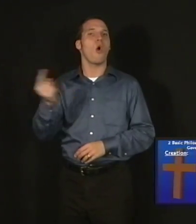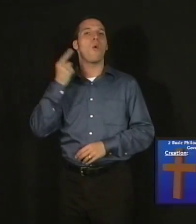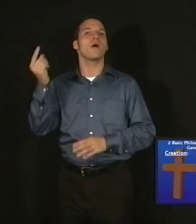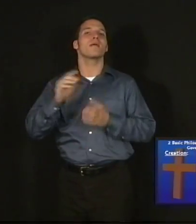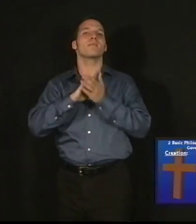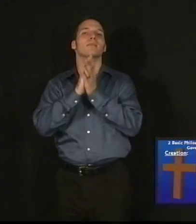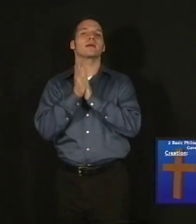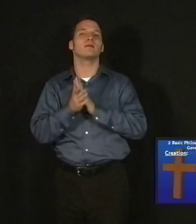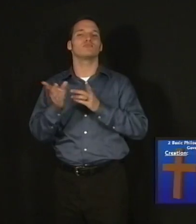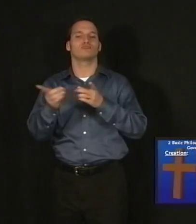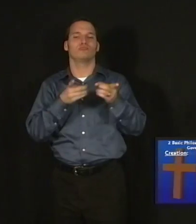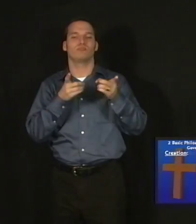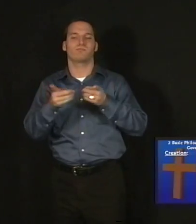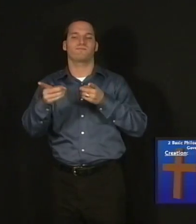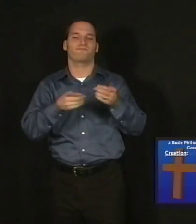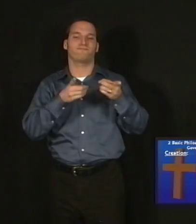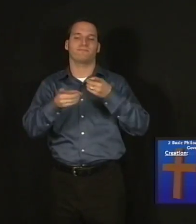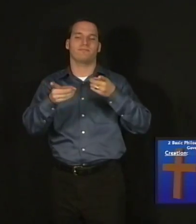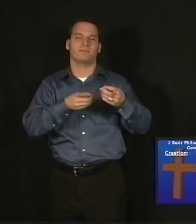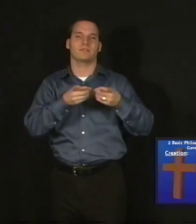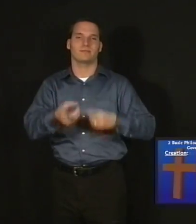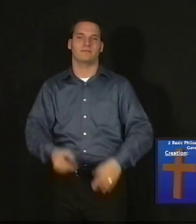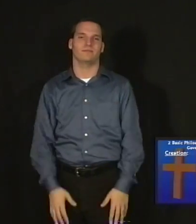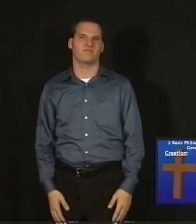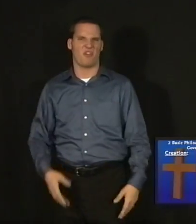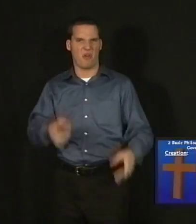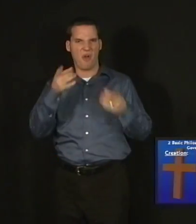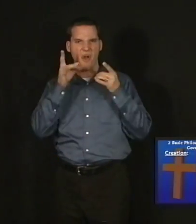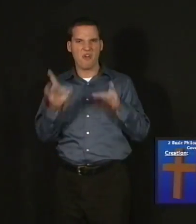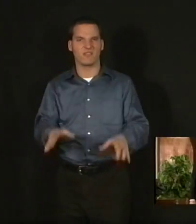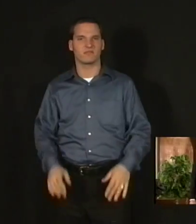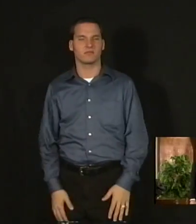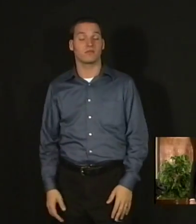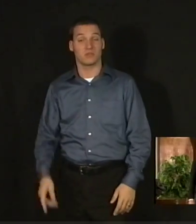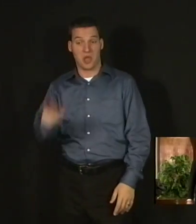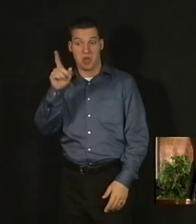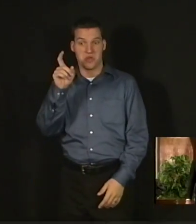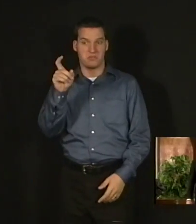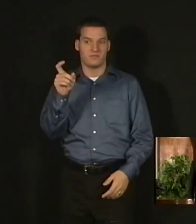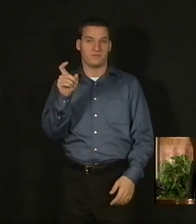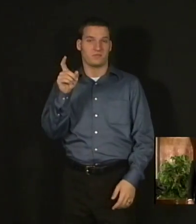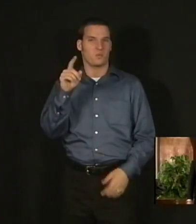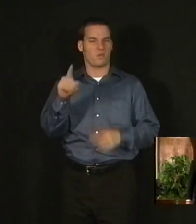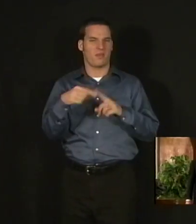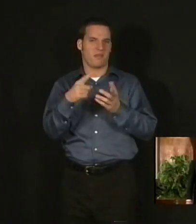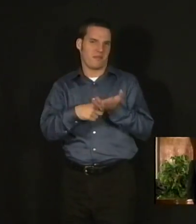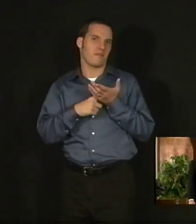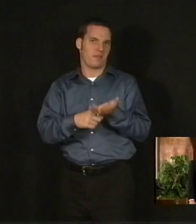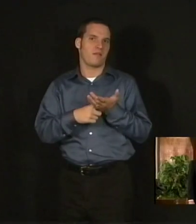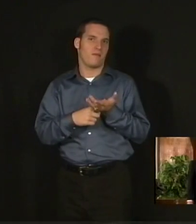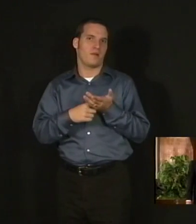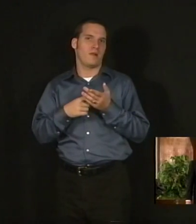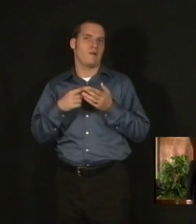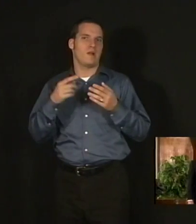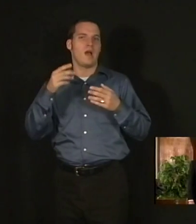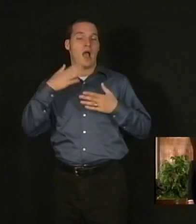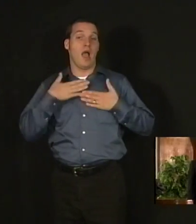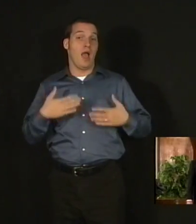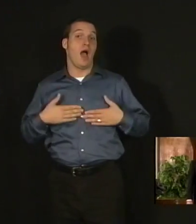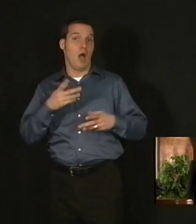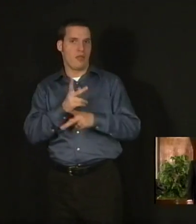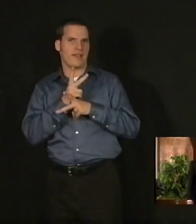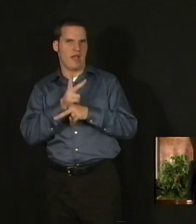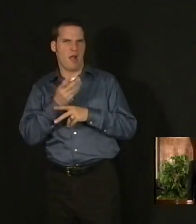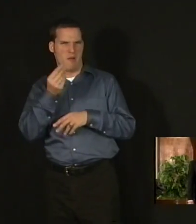Democracies always become dictatorships. They are horrible forms of government. The government should provide everything. When they were debating about health care here in Pensacola, I heard